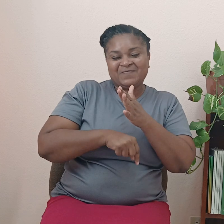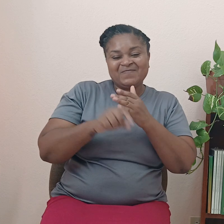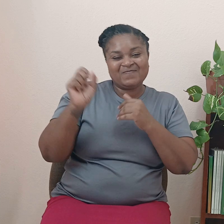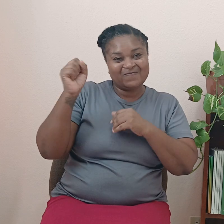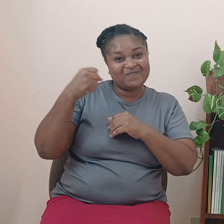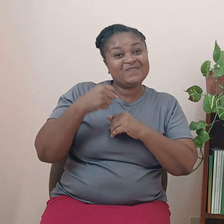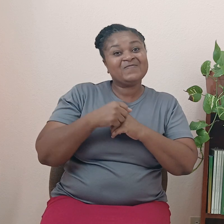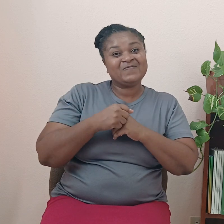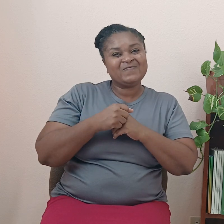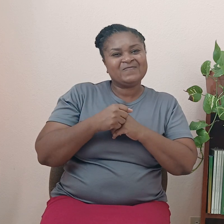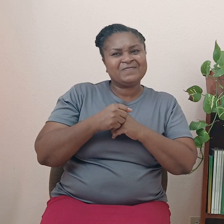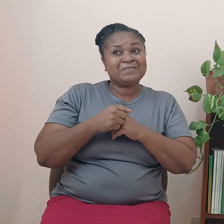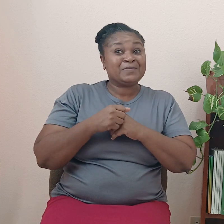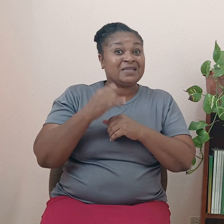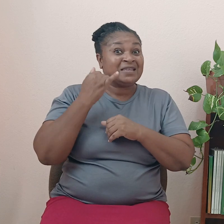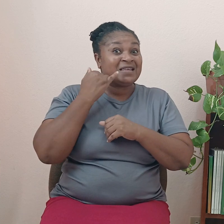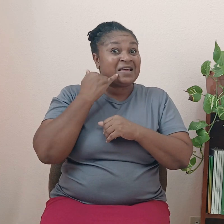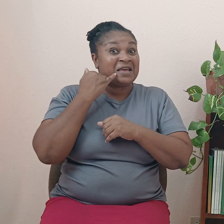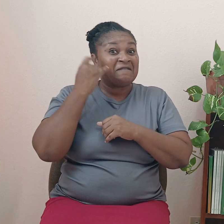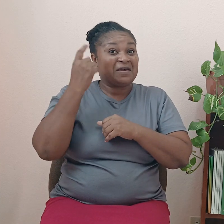And should he wish my soul to take,